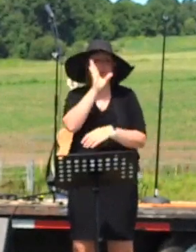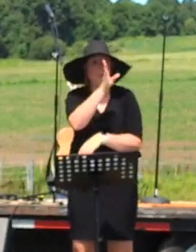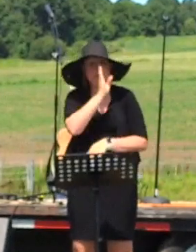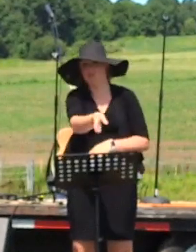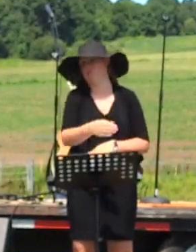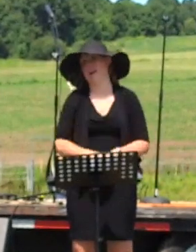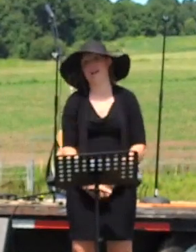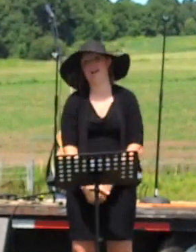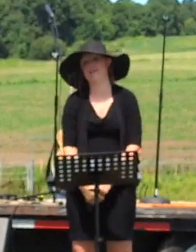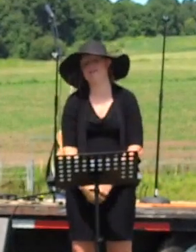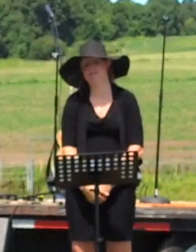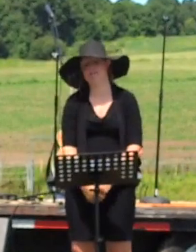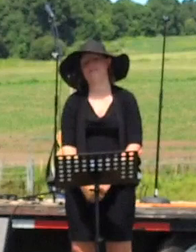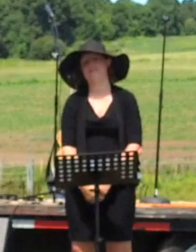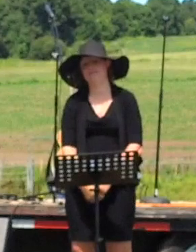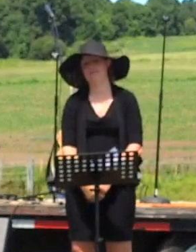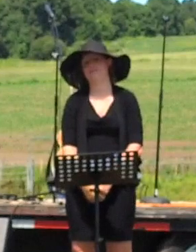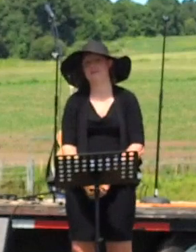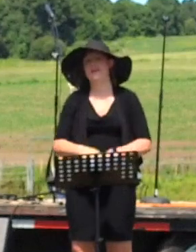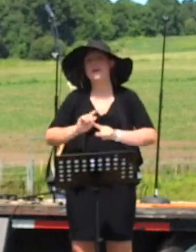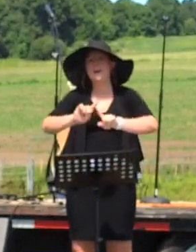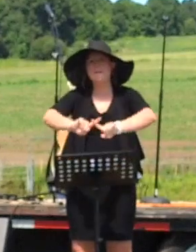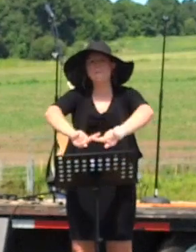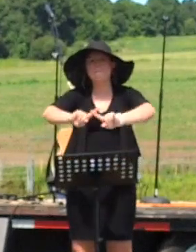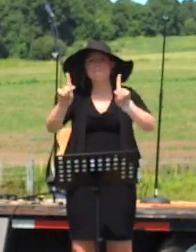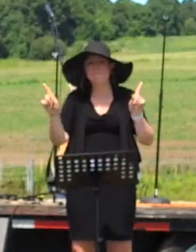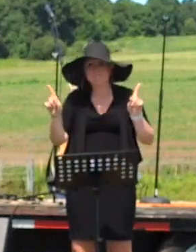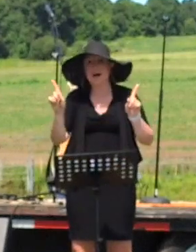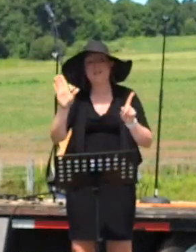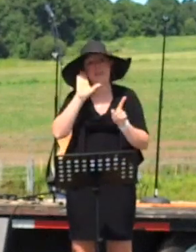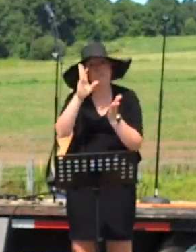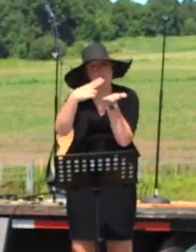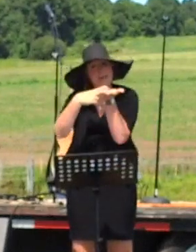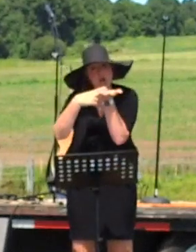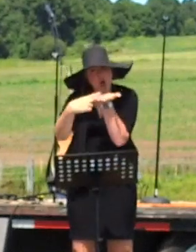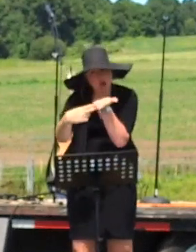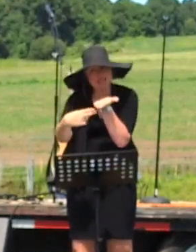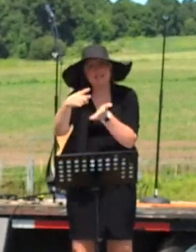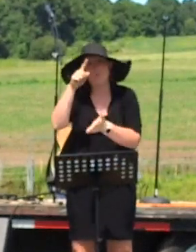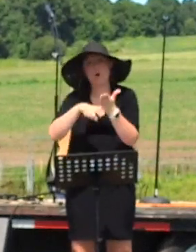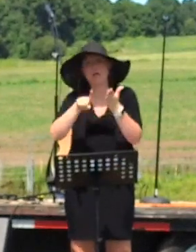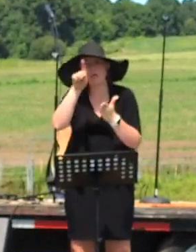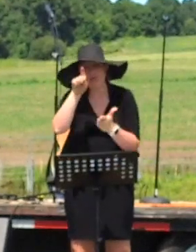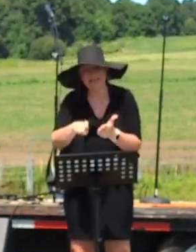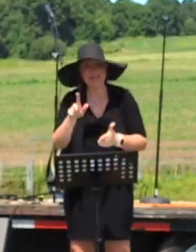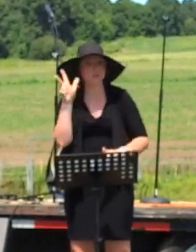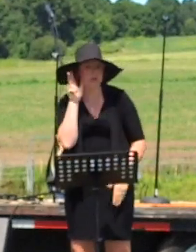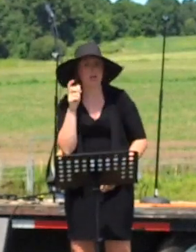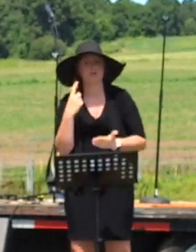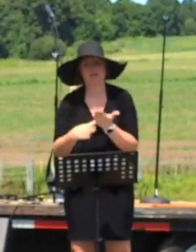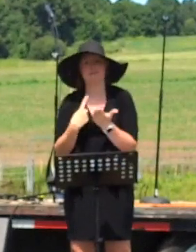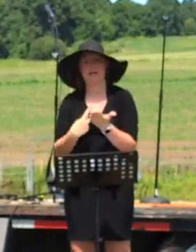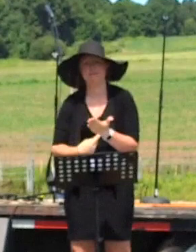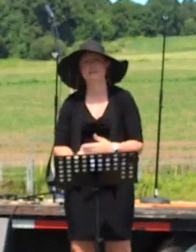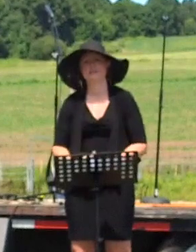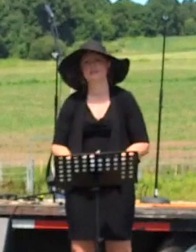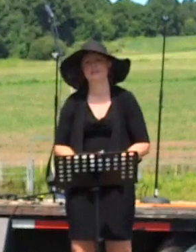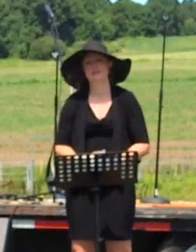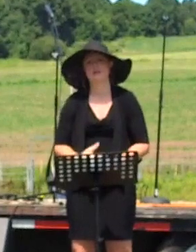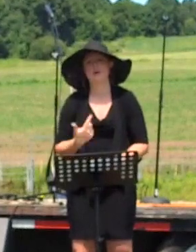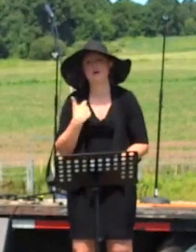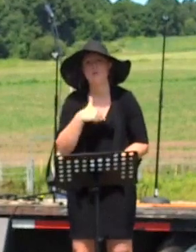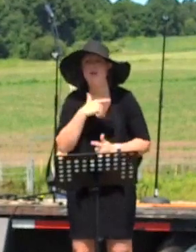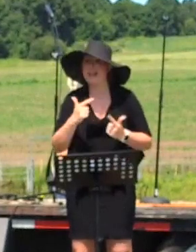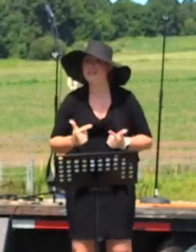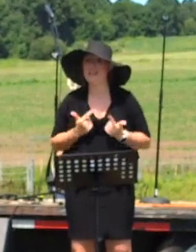straight. But they're going to tell you what you need to hear in some circumstances. And let me tell you, we live